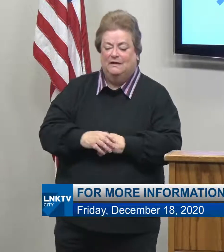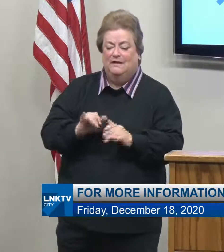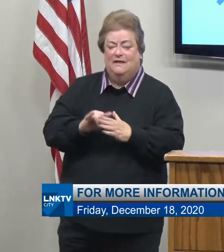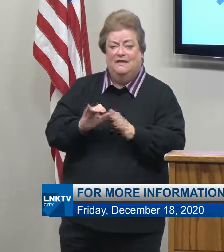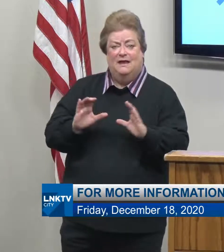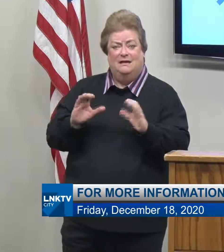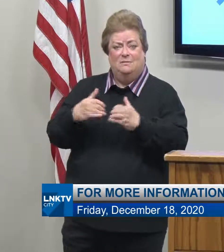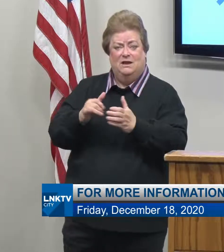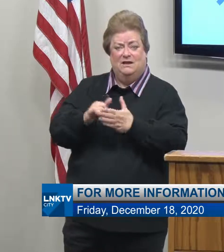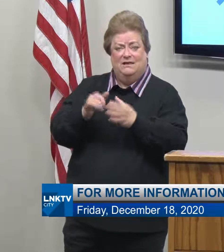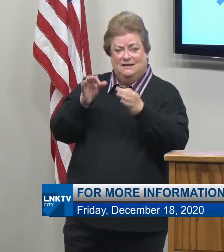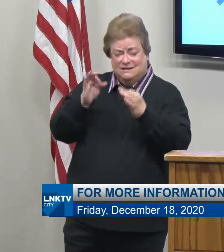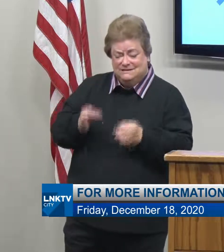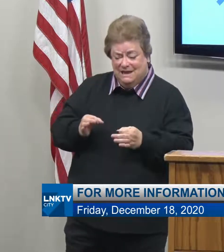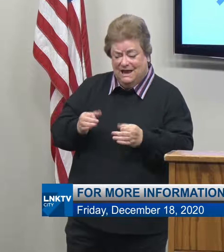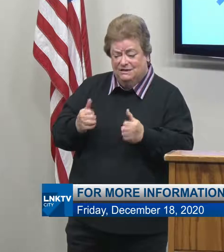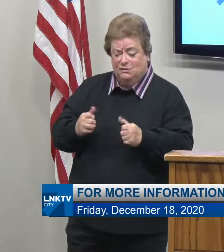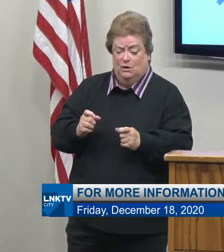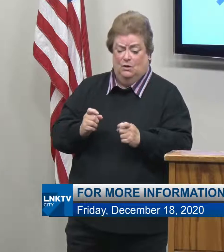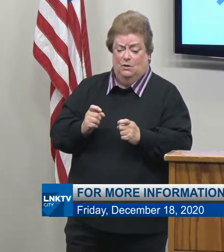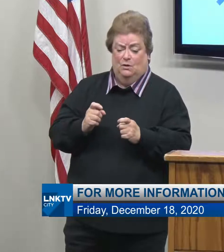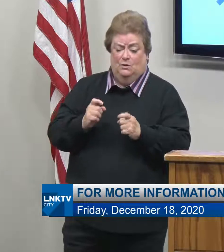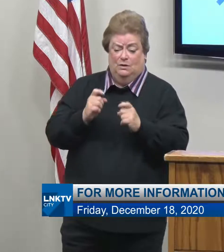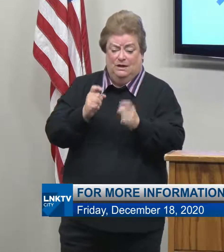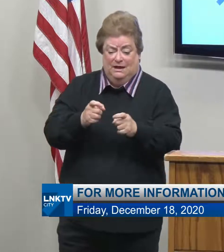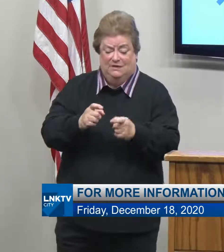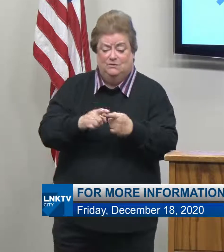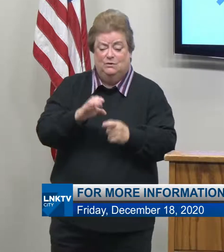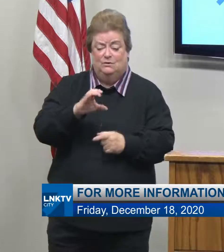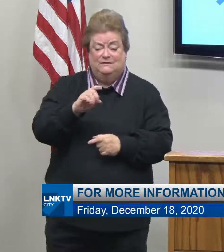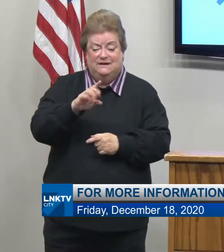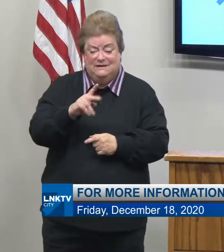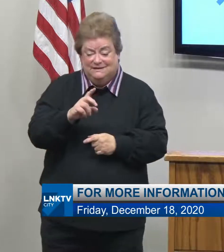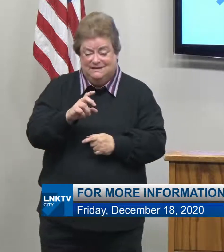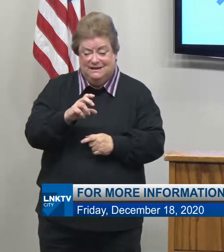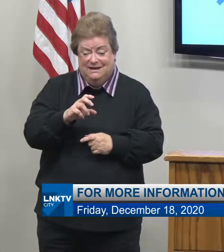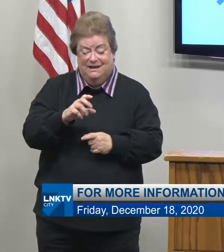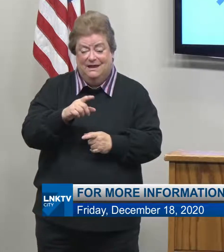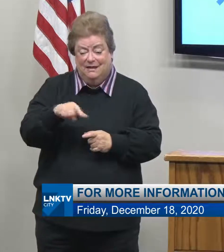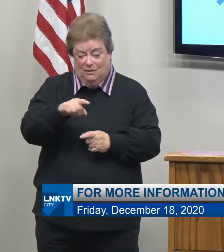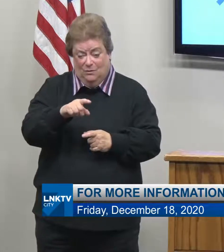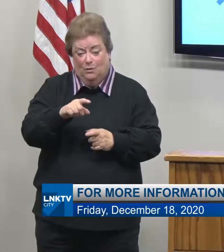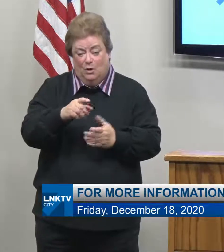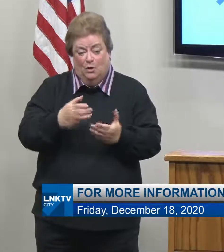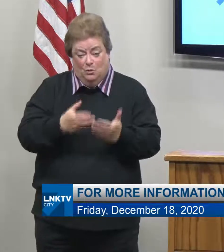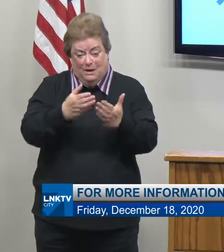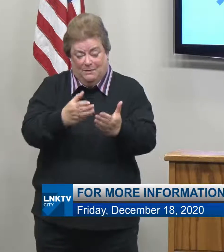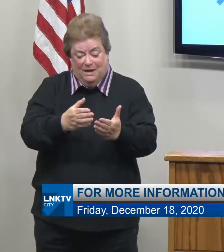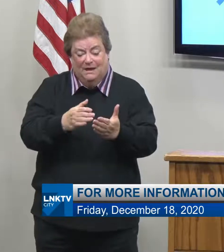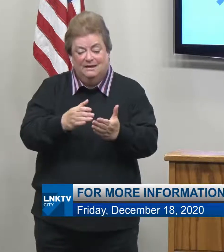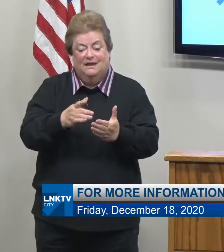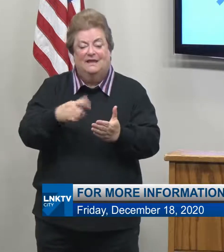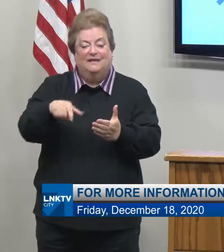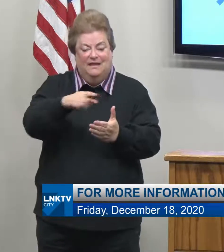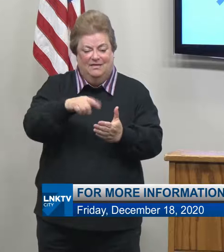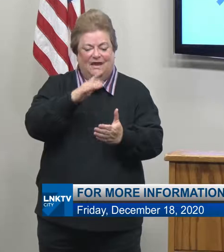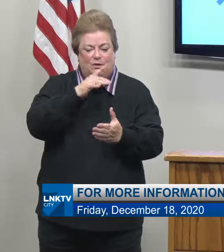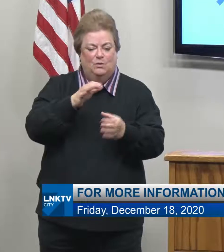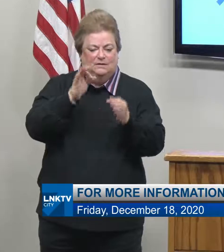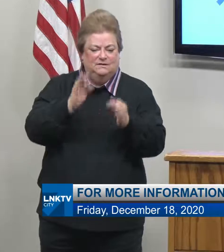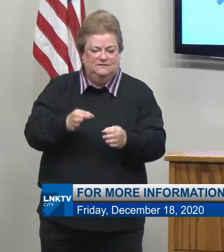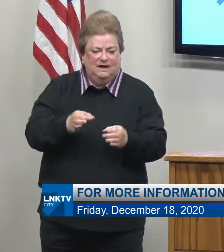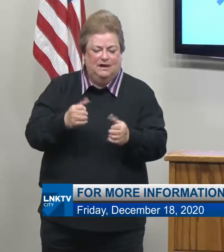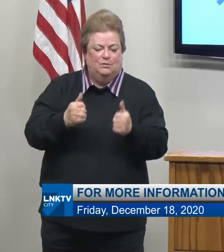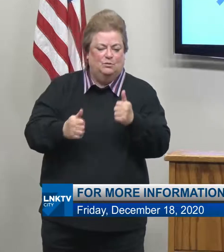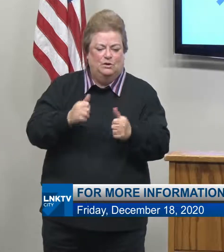whether to recommend the vaccine to the CDC, and if that is the case, the committee finalizes the initial